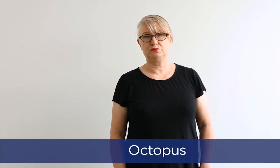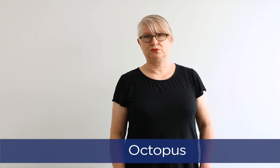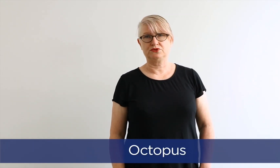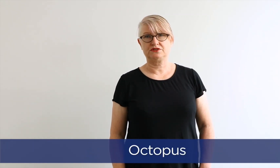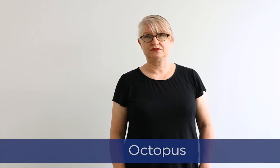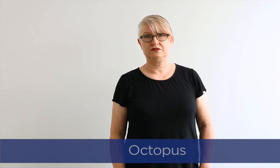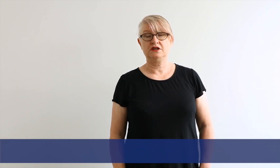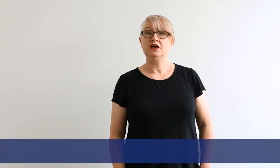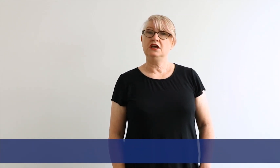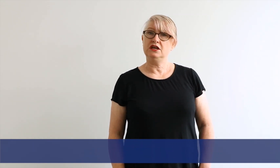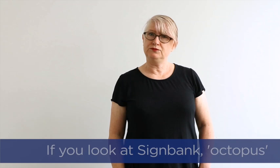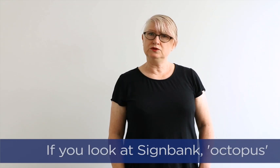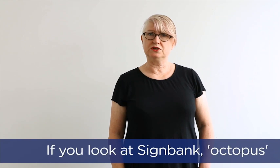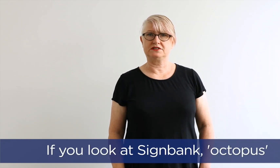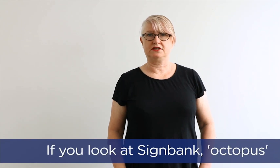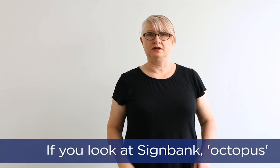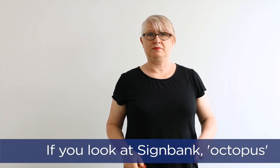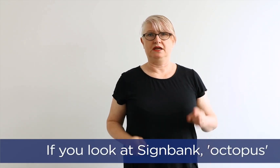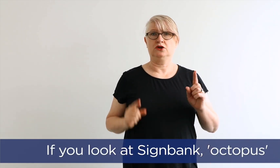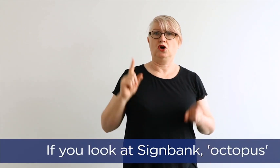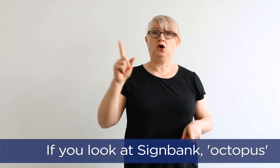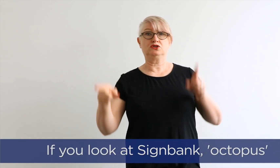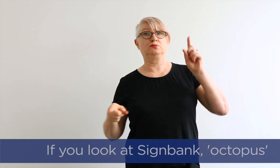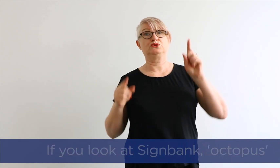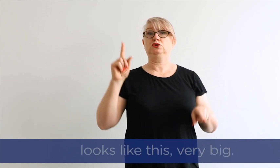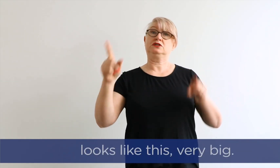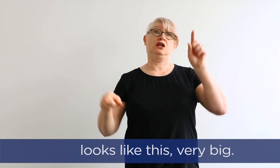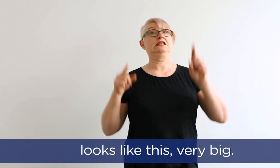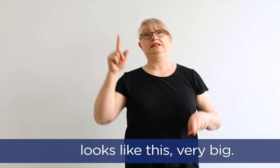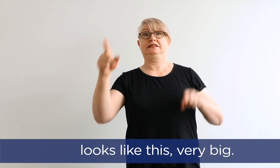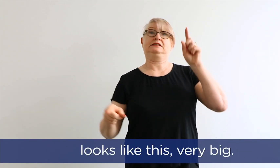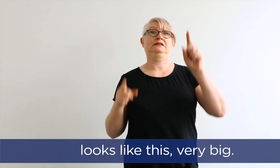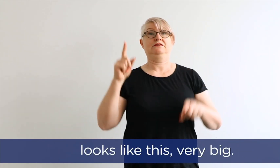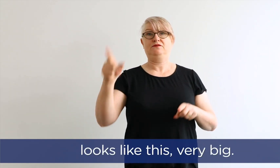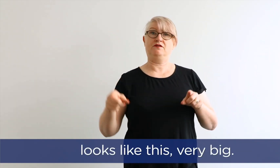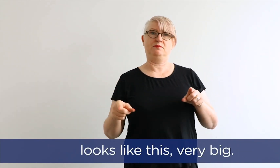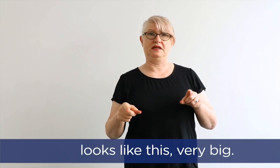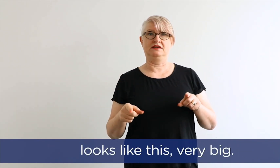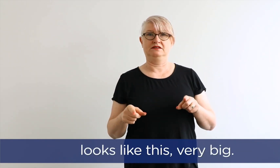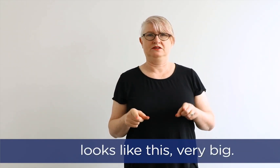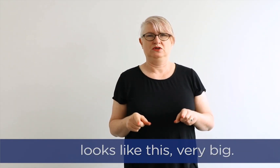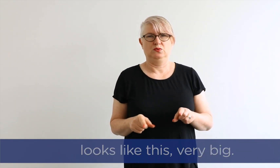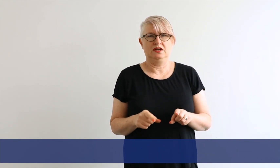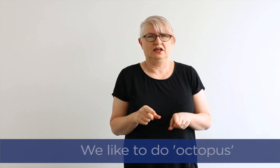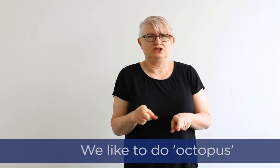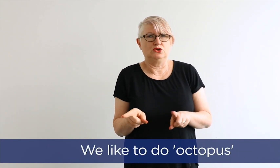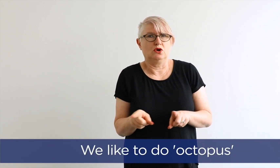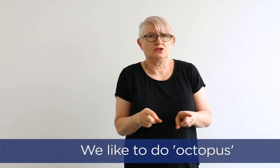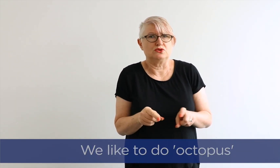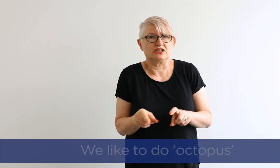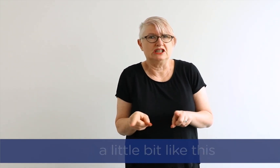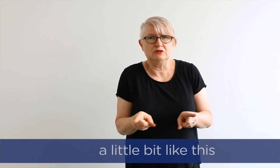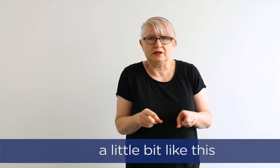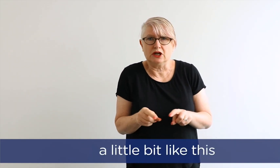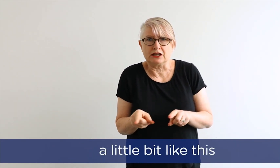Octopus. If you look at sign bank, octopus looks like this, very big. We like to do octopus a little bit like